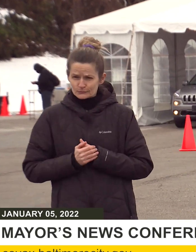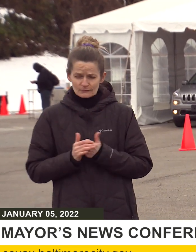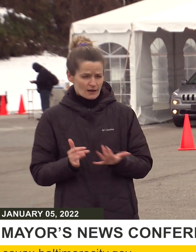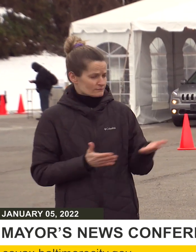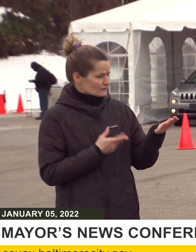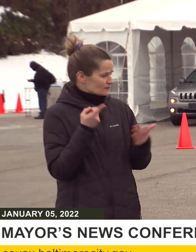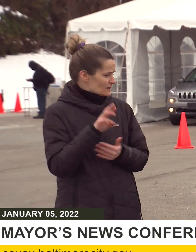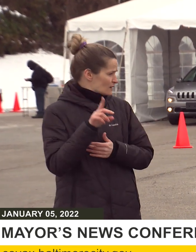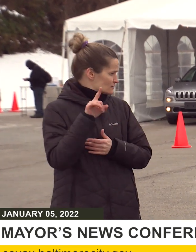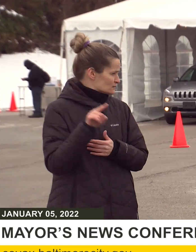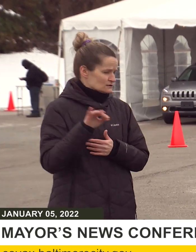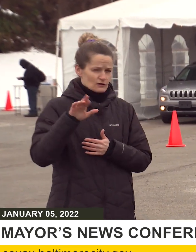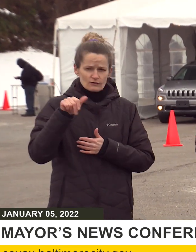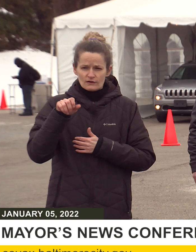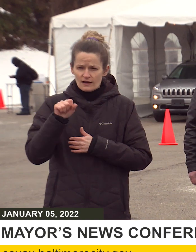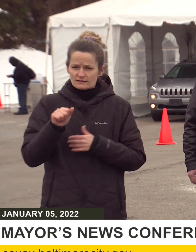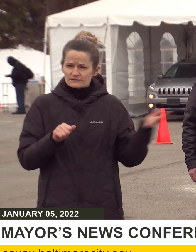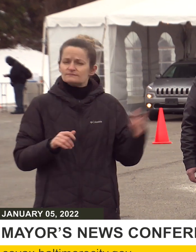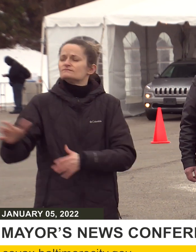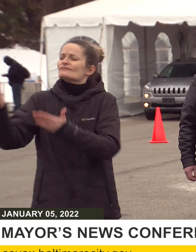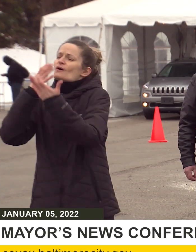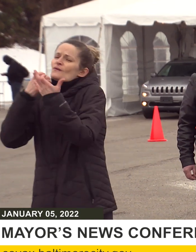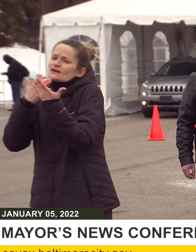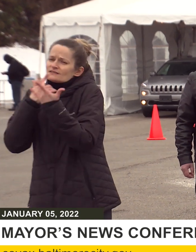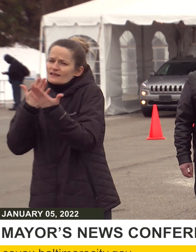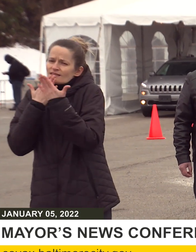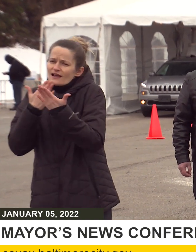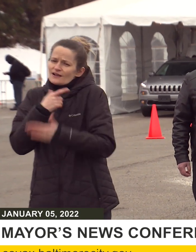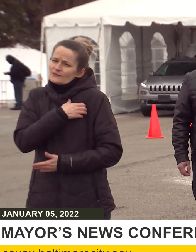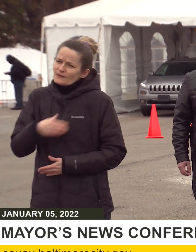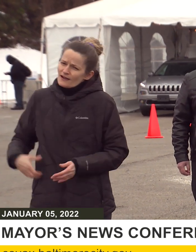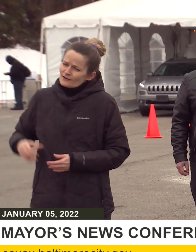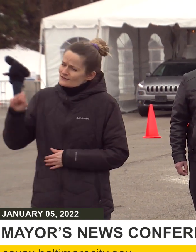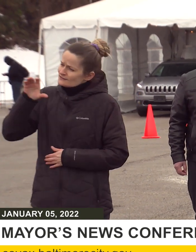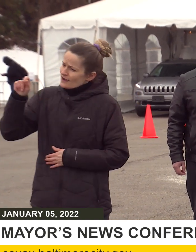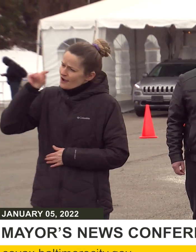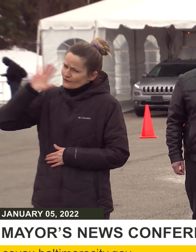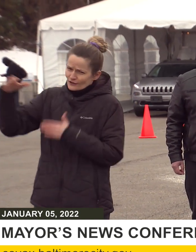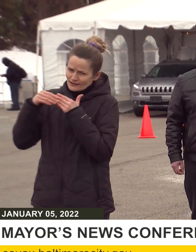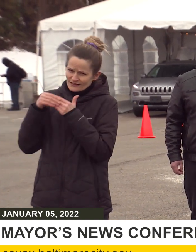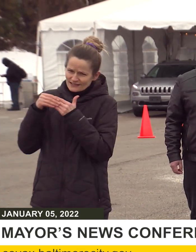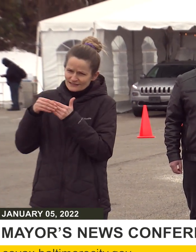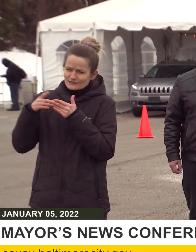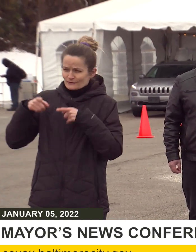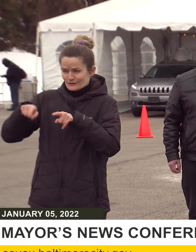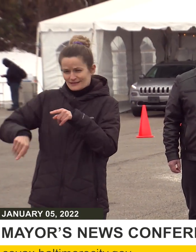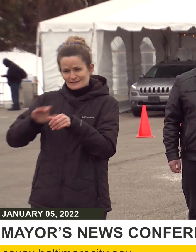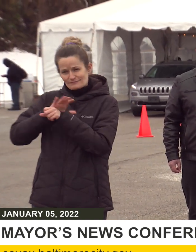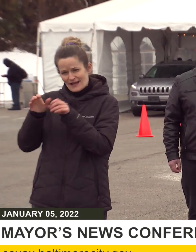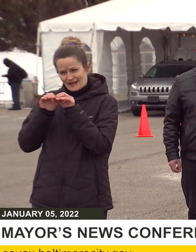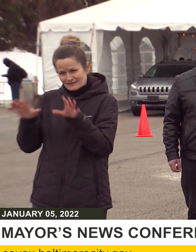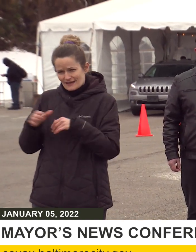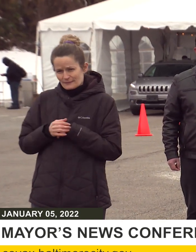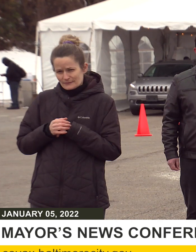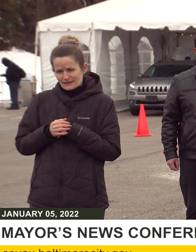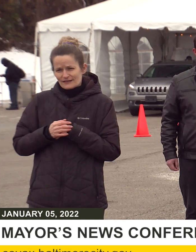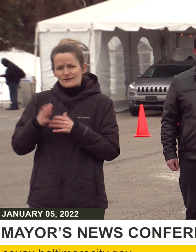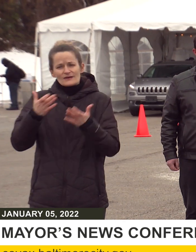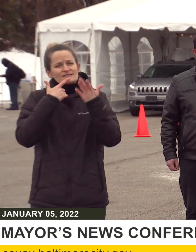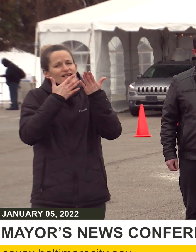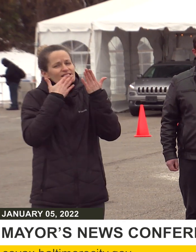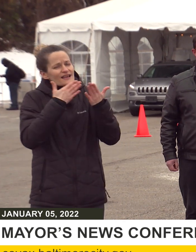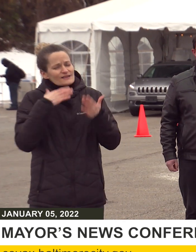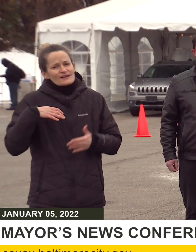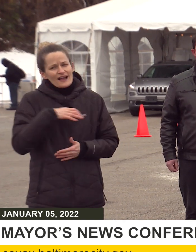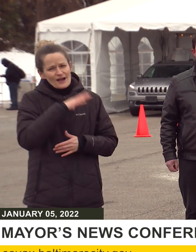Good afternoon, and thank you, Mayor Scott, for your continued leadership during the pandemic. I also want to thank Councilman Schleifer here today and